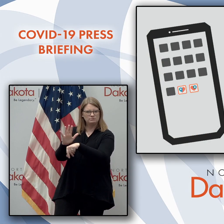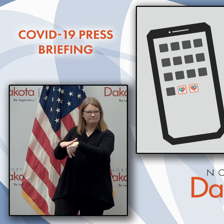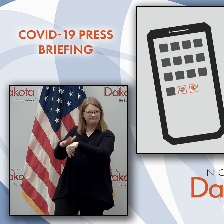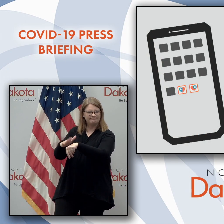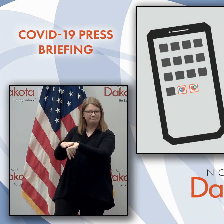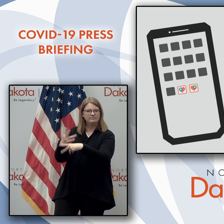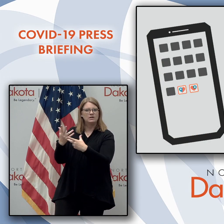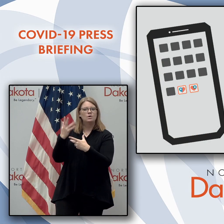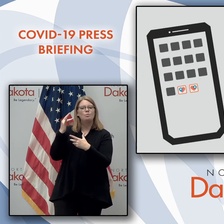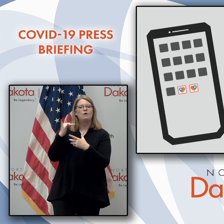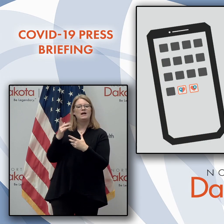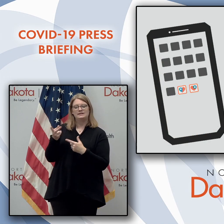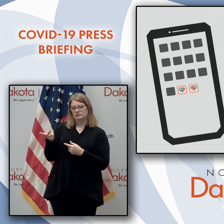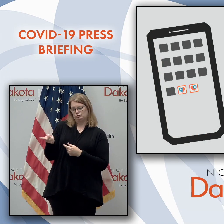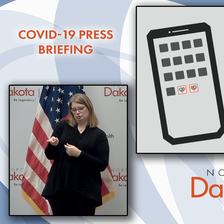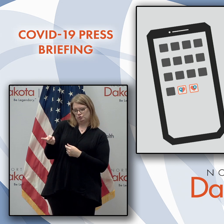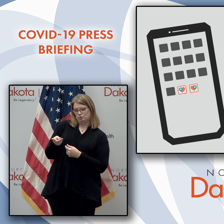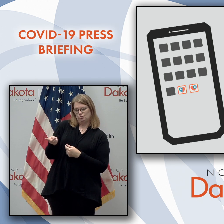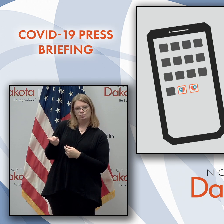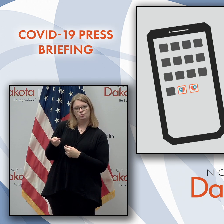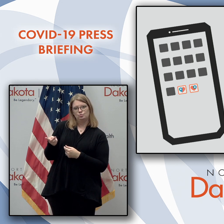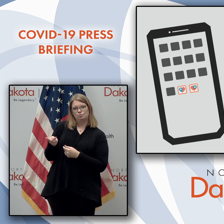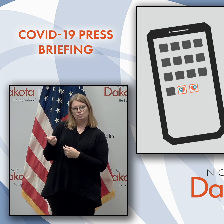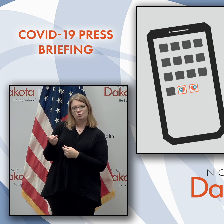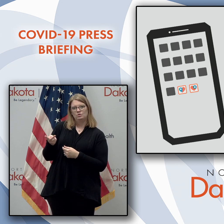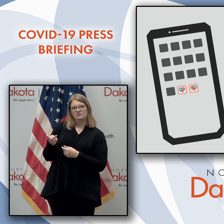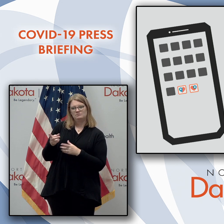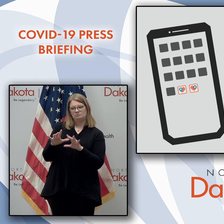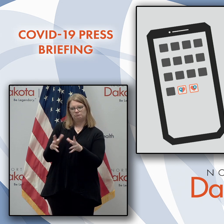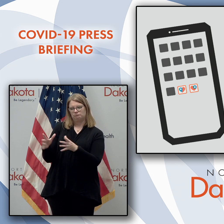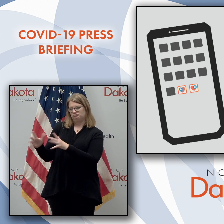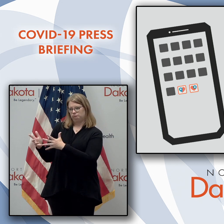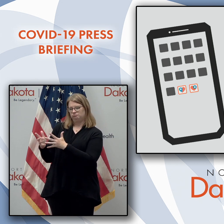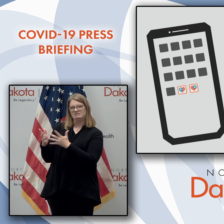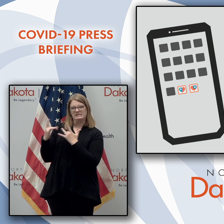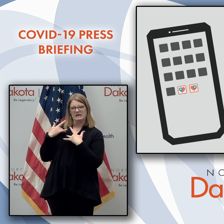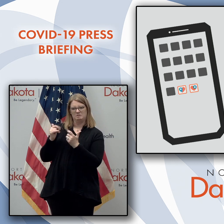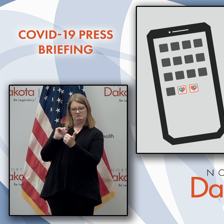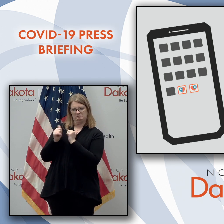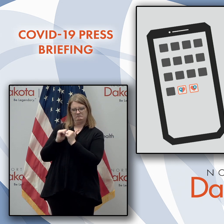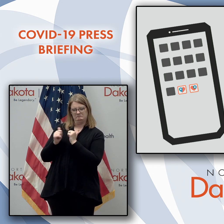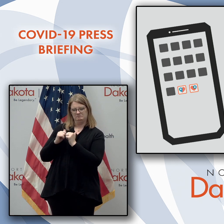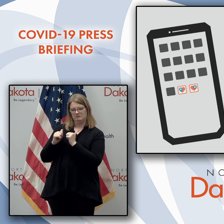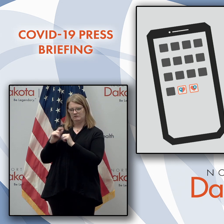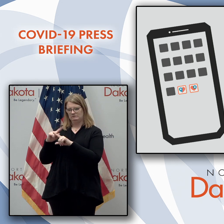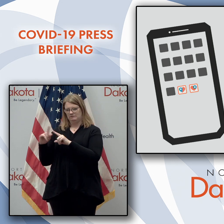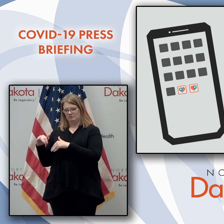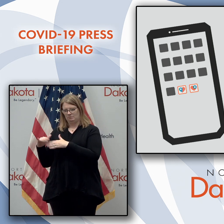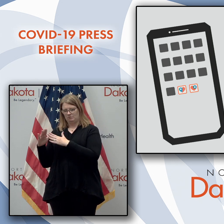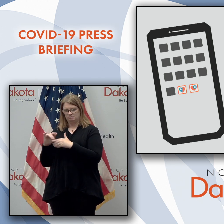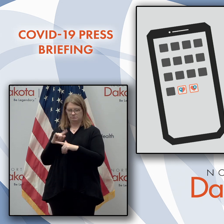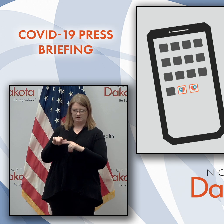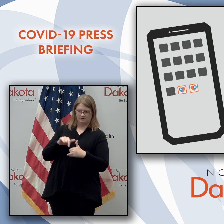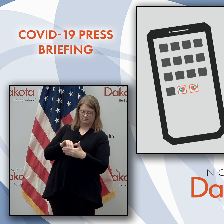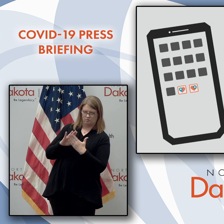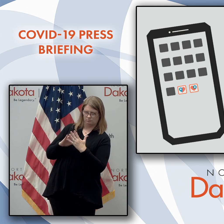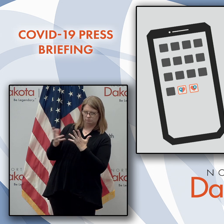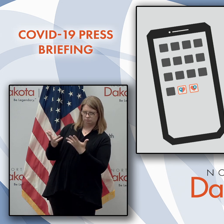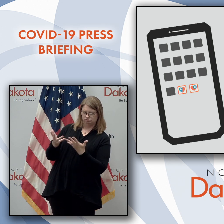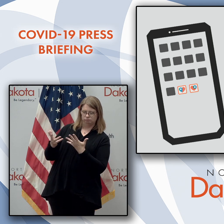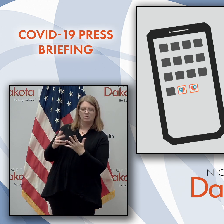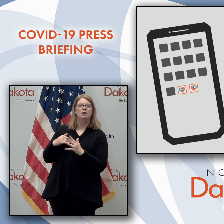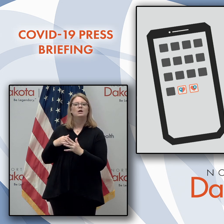notification, because it unified two major global players, competitors who had different approaches to Bluetooth